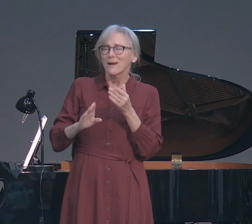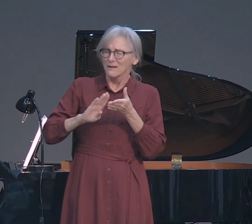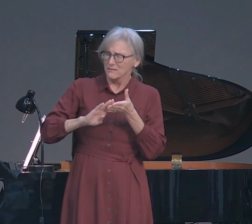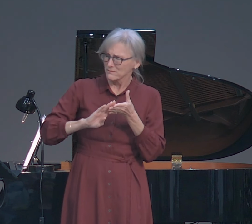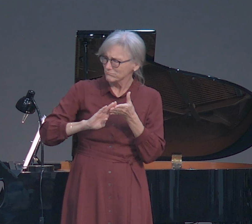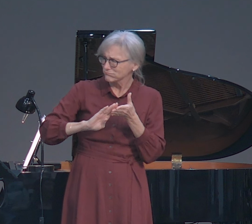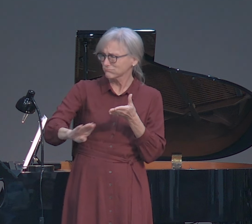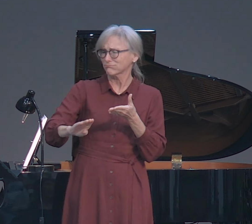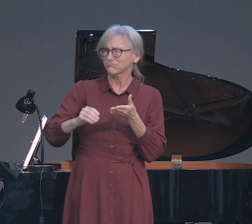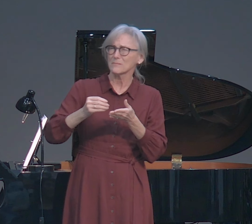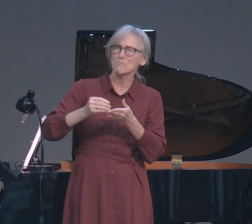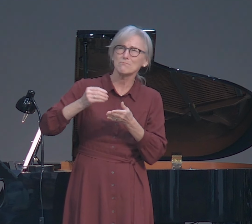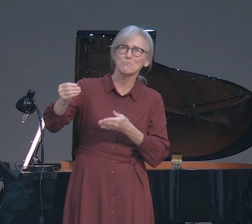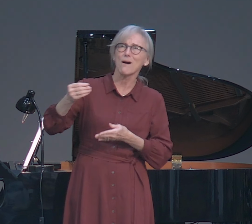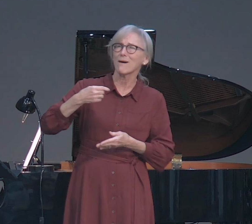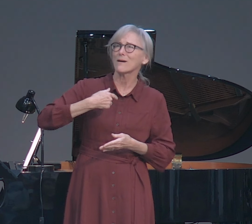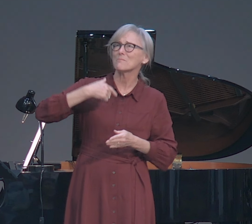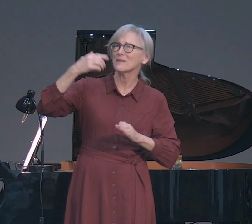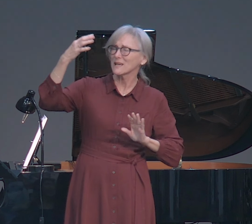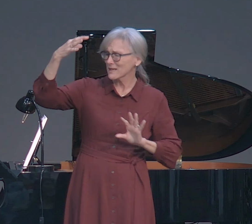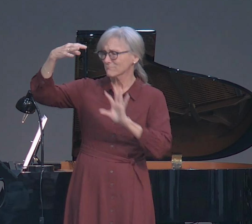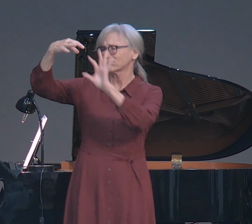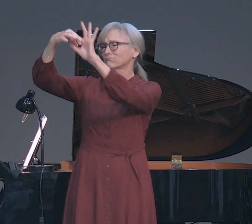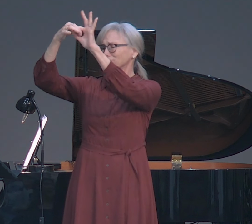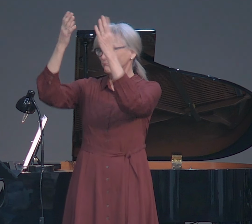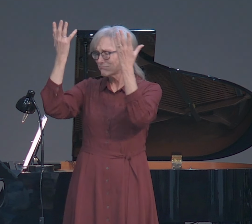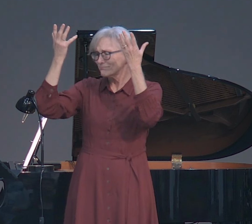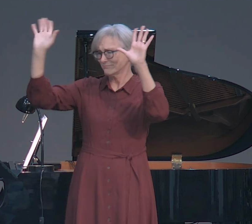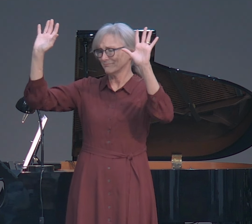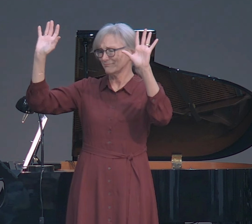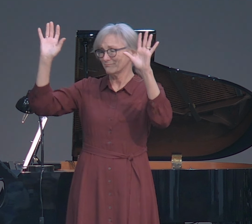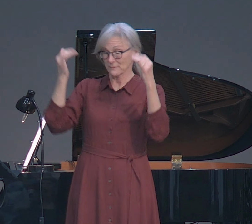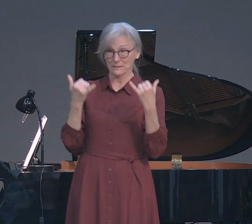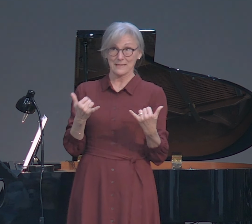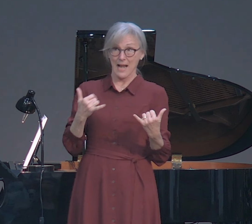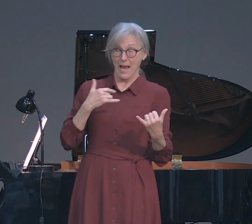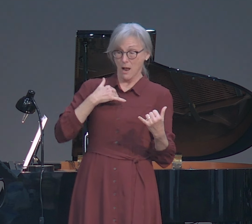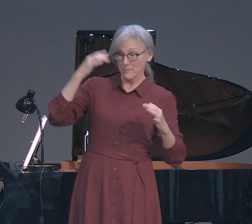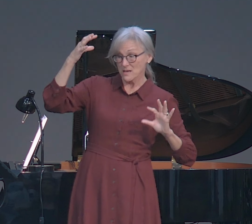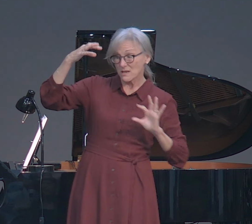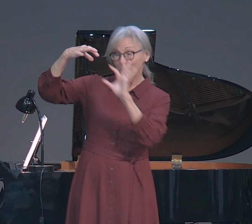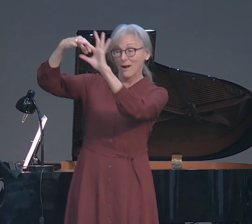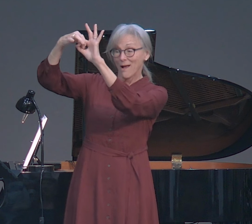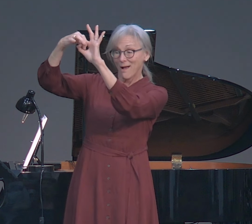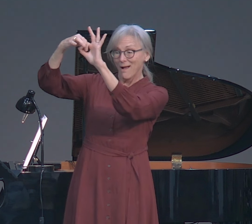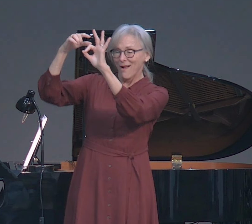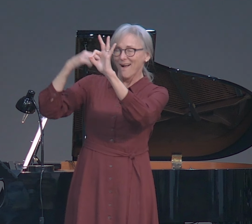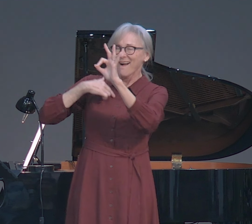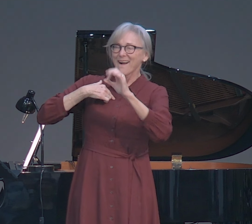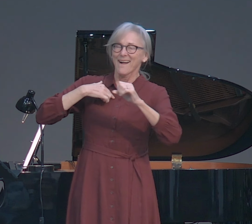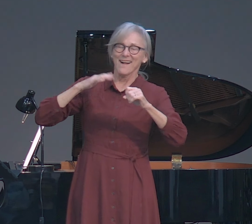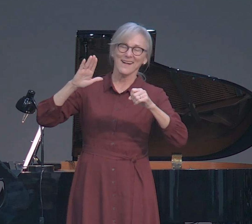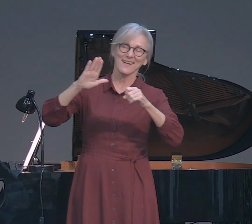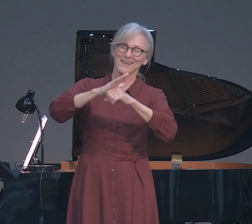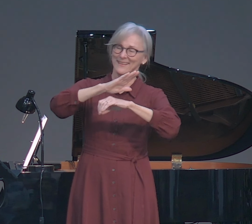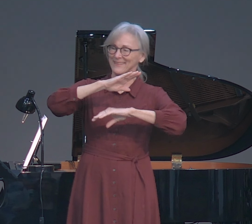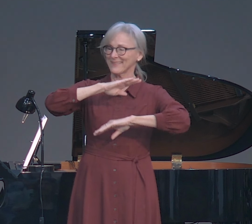pardoned, bought for me, and I am now complete in